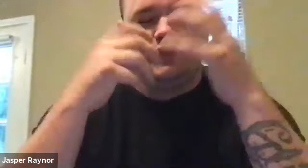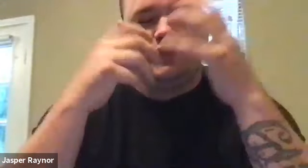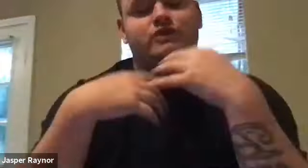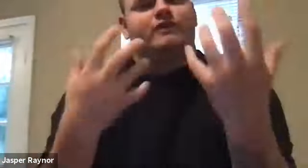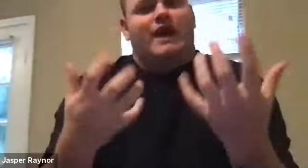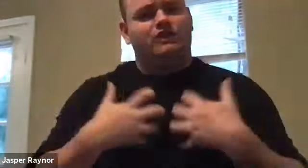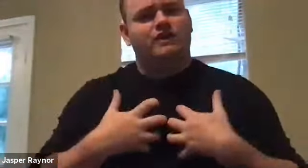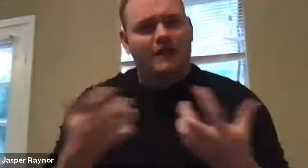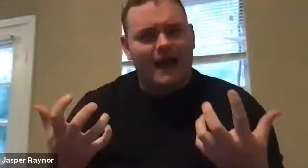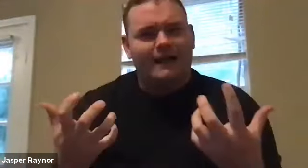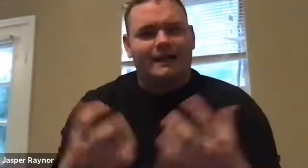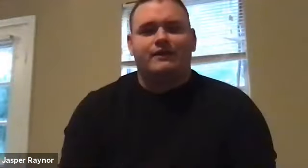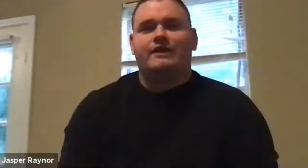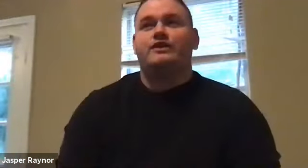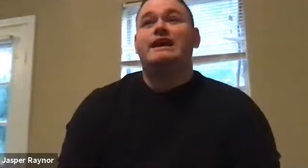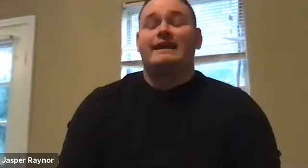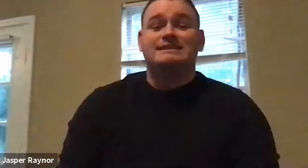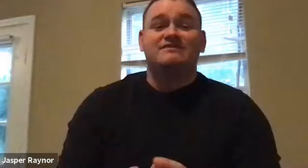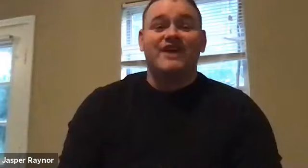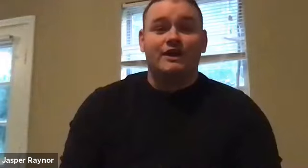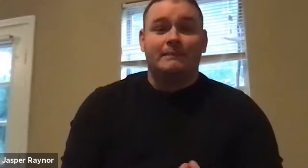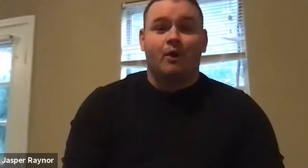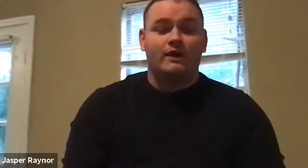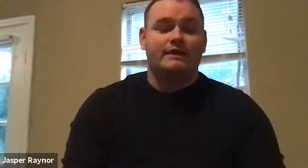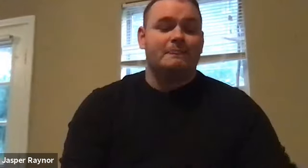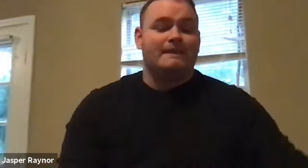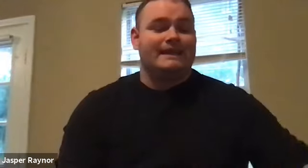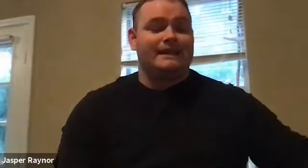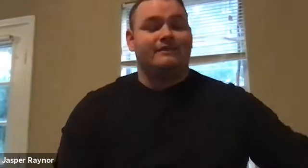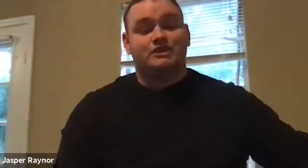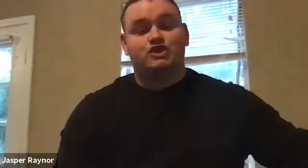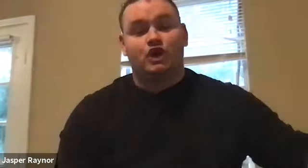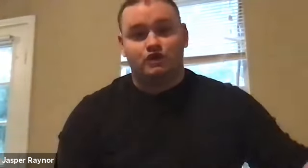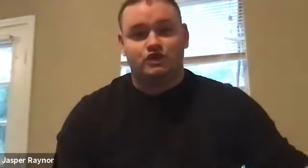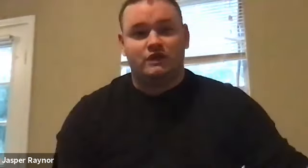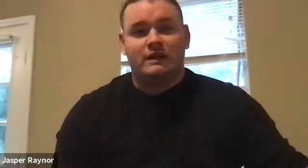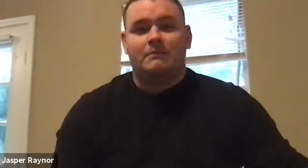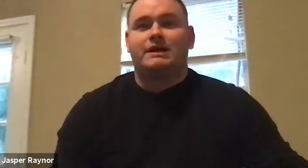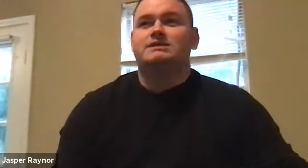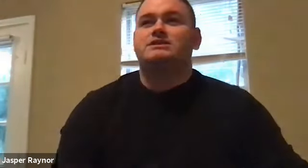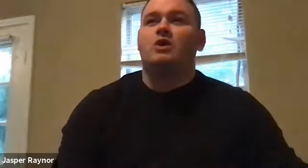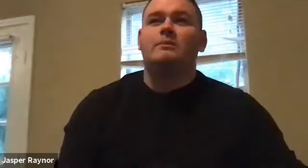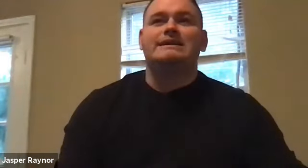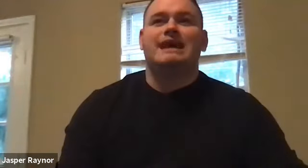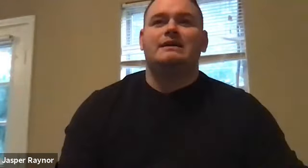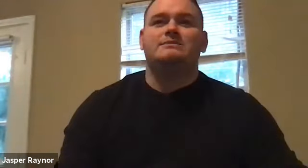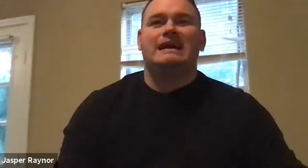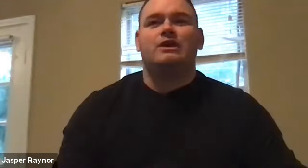angry. So if you're angry, act like you're angry. And this is very important in the church, because so many times I go to